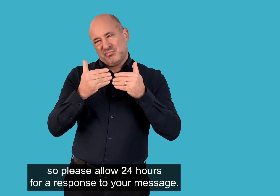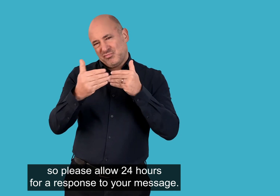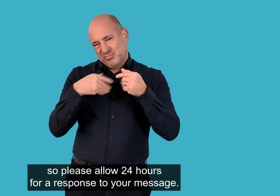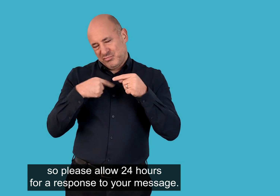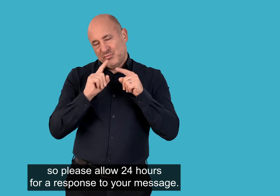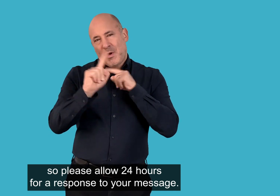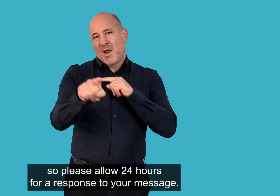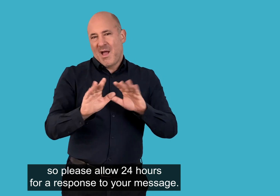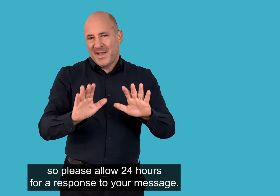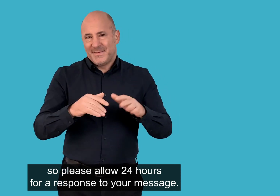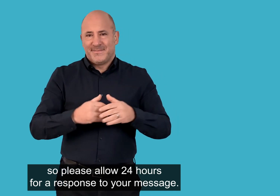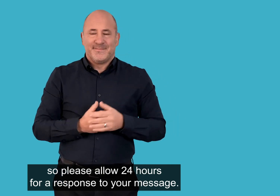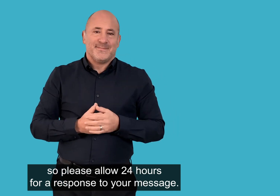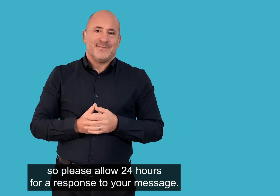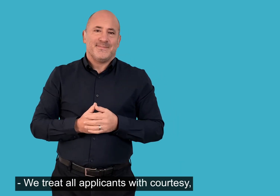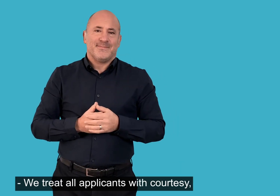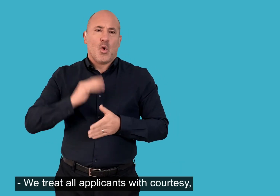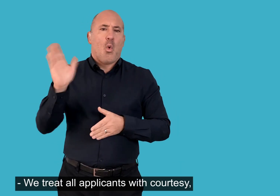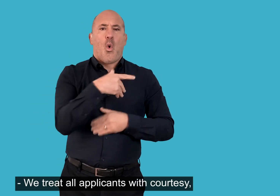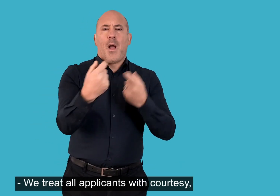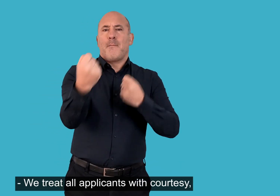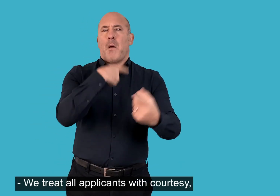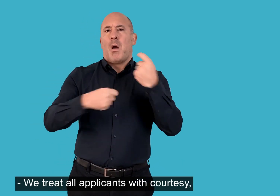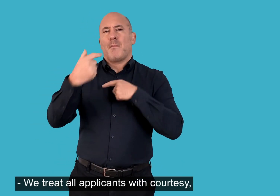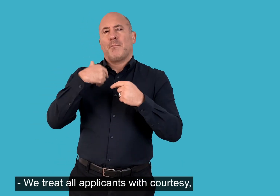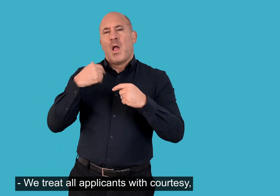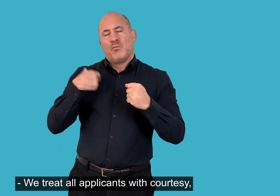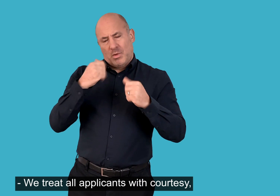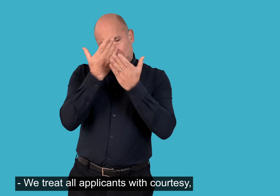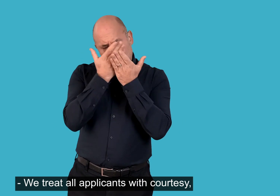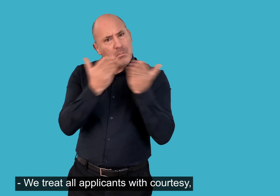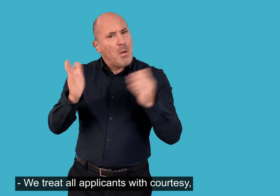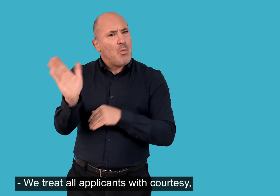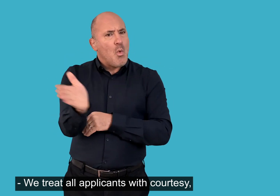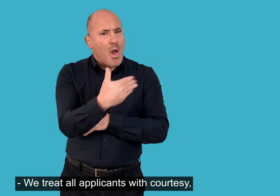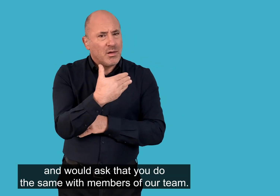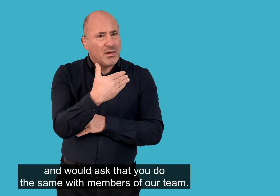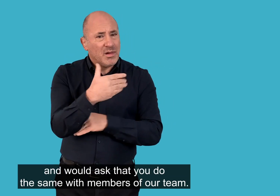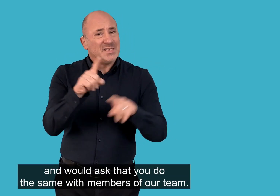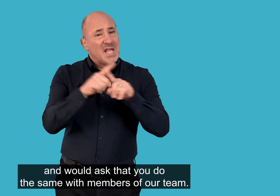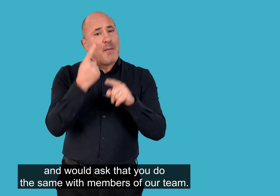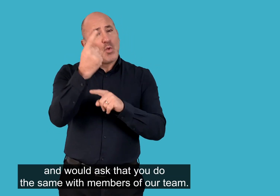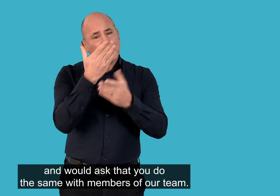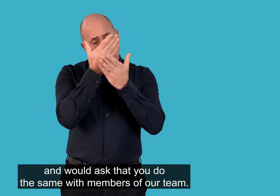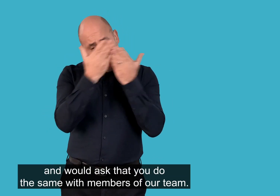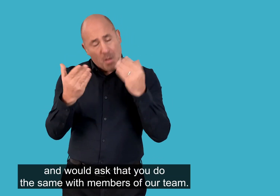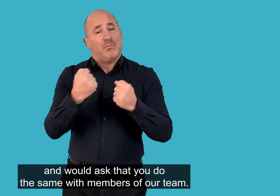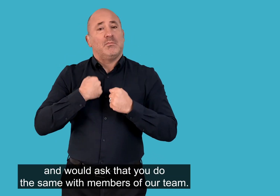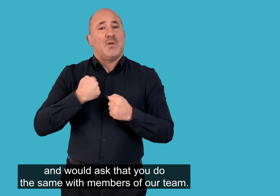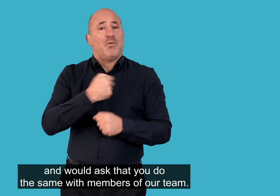response to your message. We treat all applicants with courtesy and would ask that you do the same with